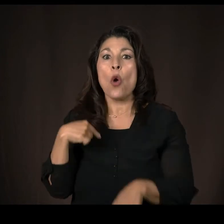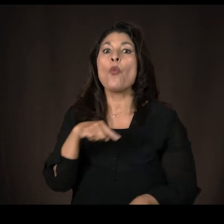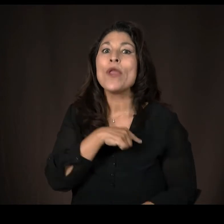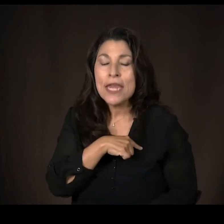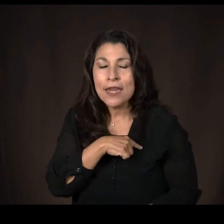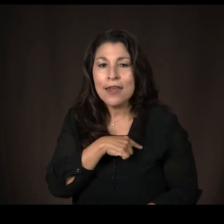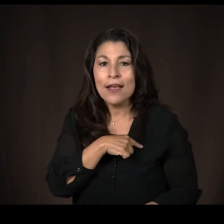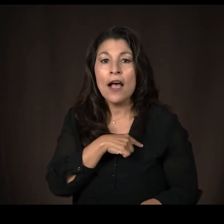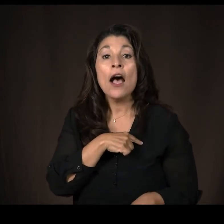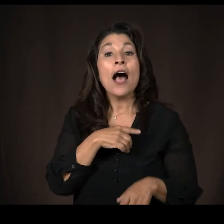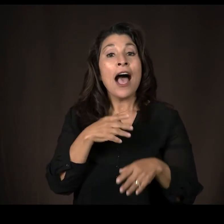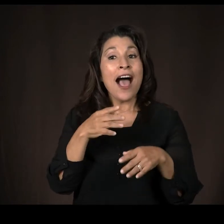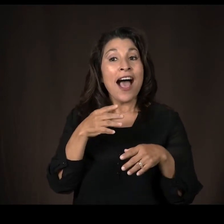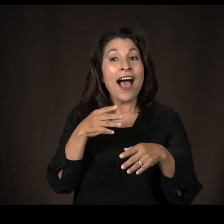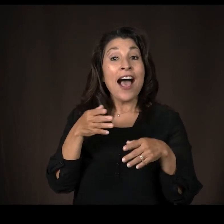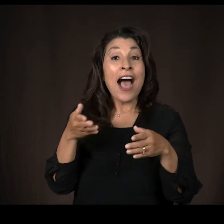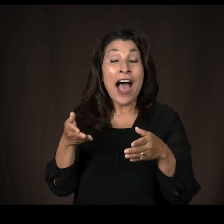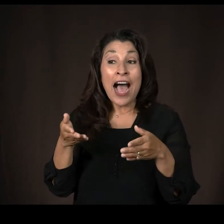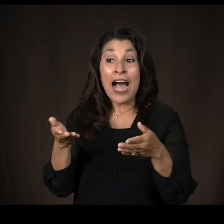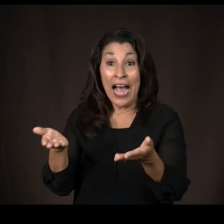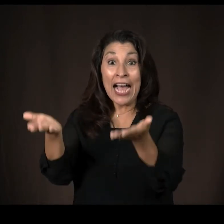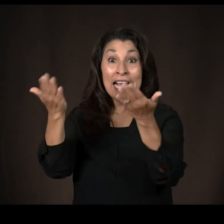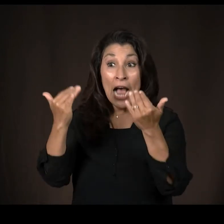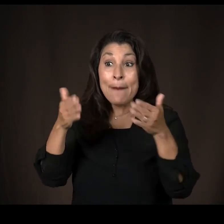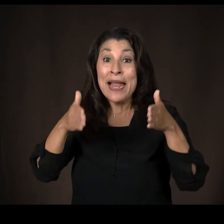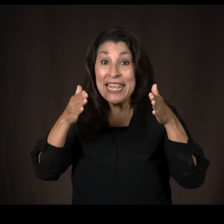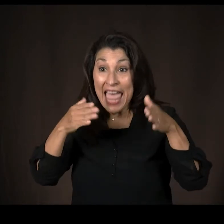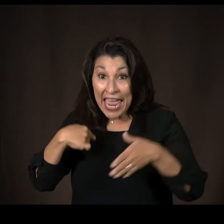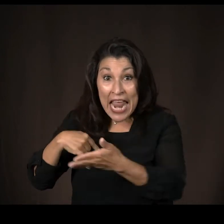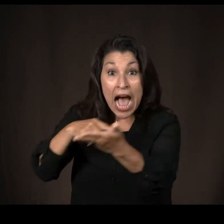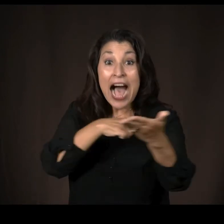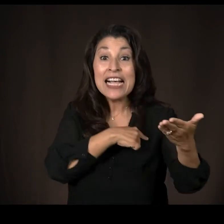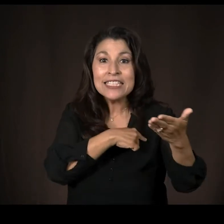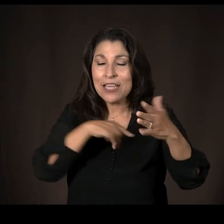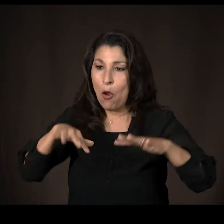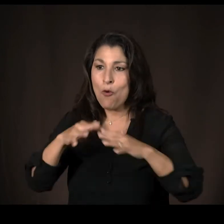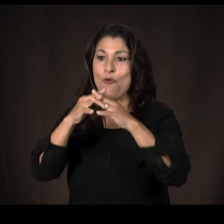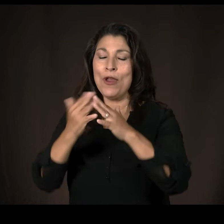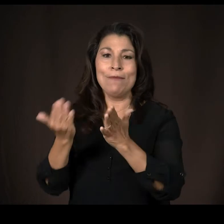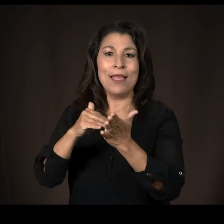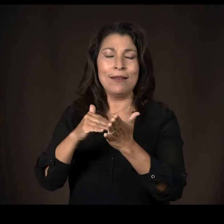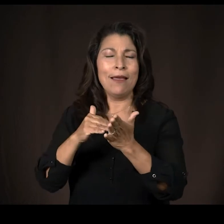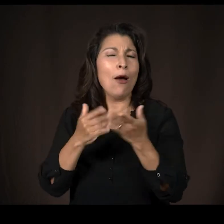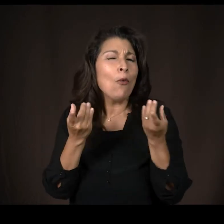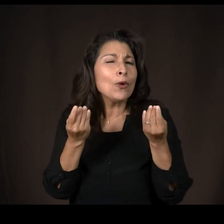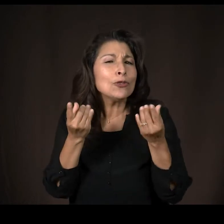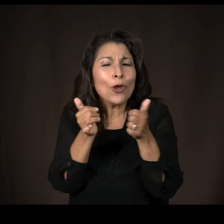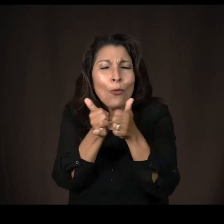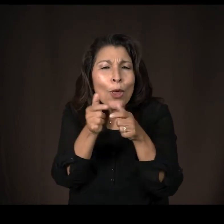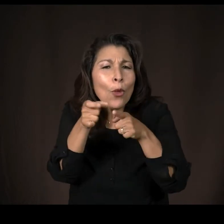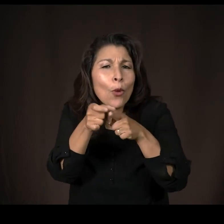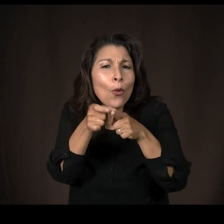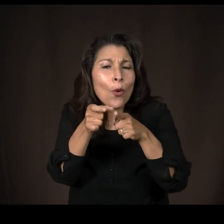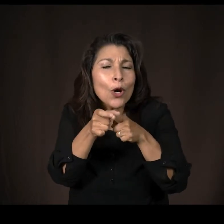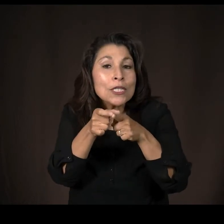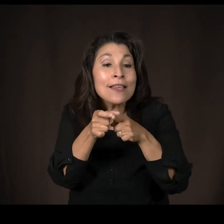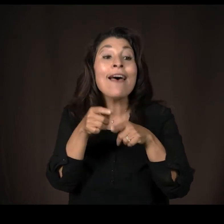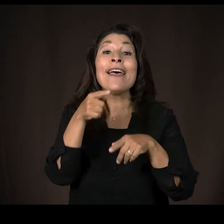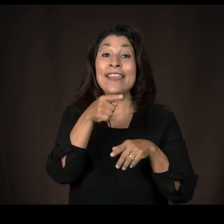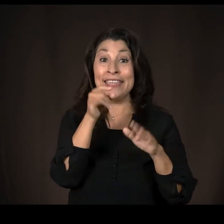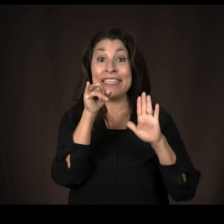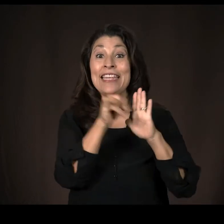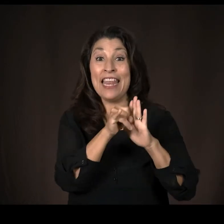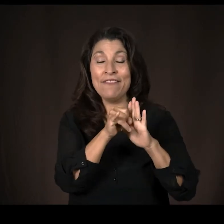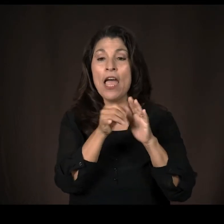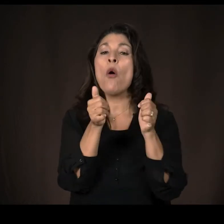trouble we are in. Come, let us, circle us, rebuild. Now, what's he doing with these words? He's